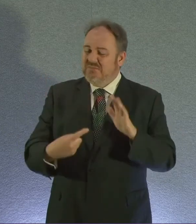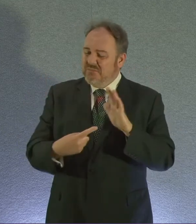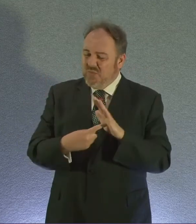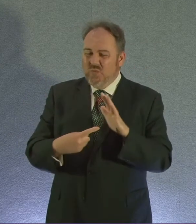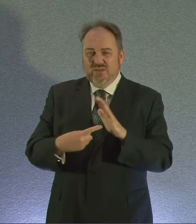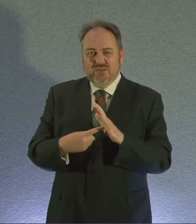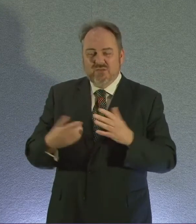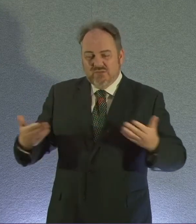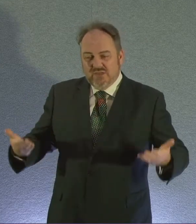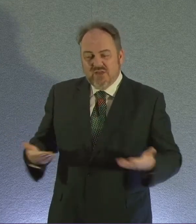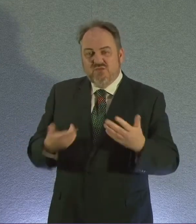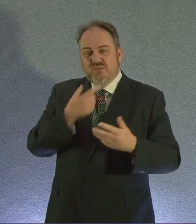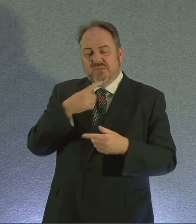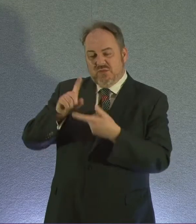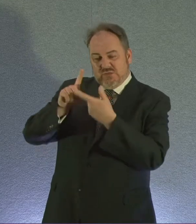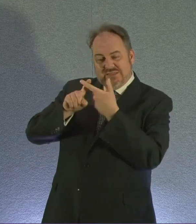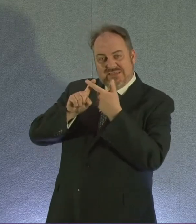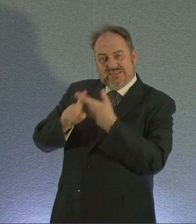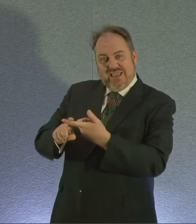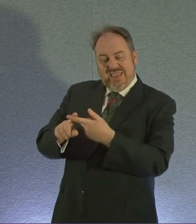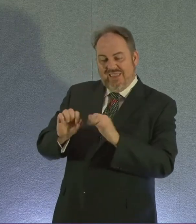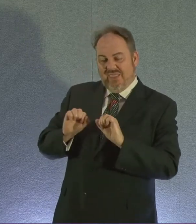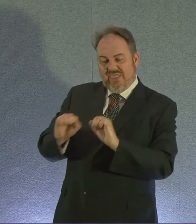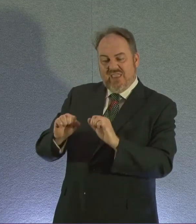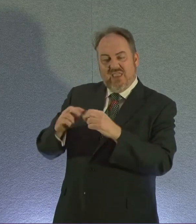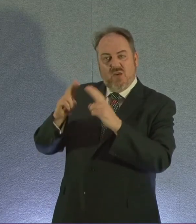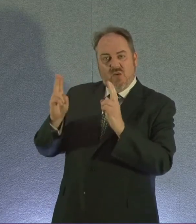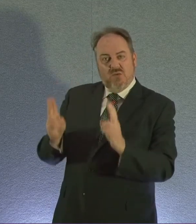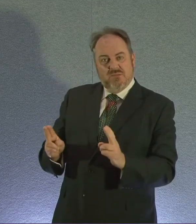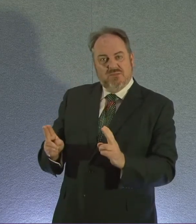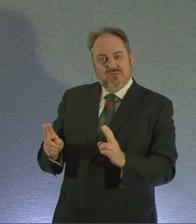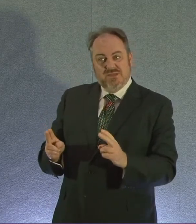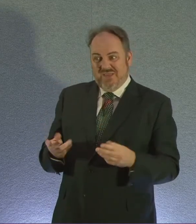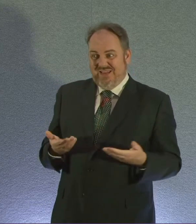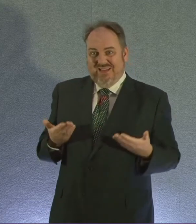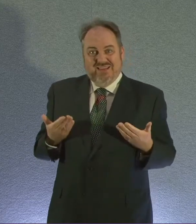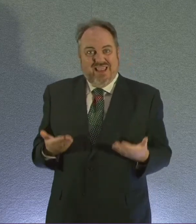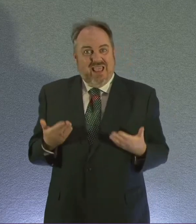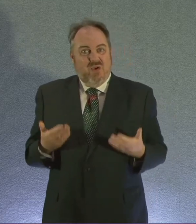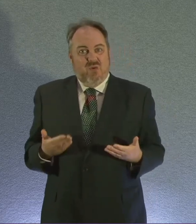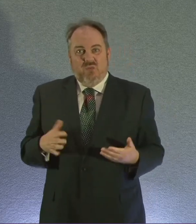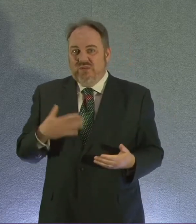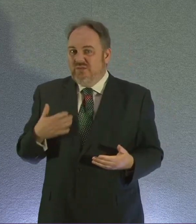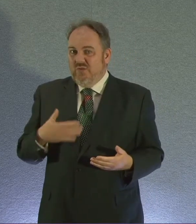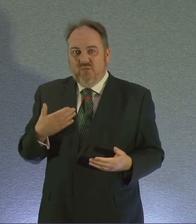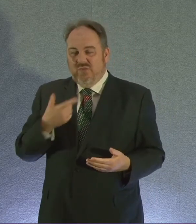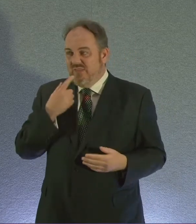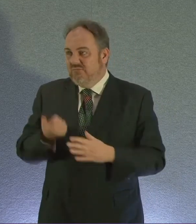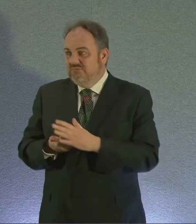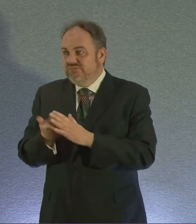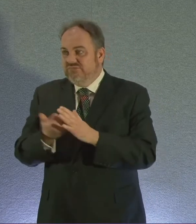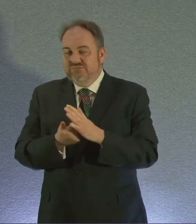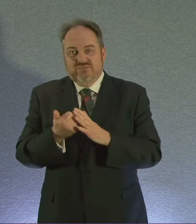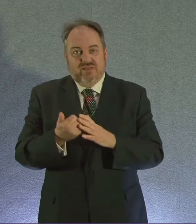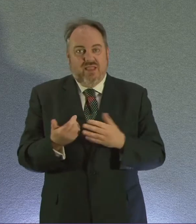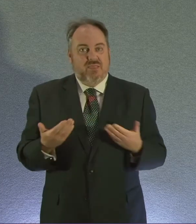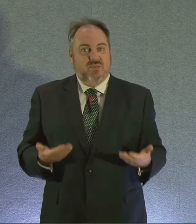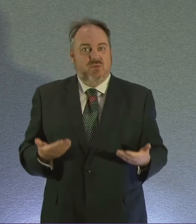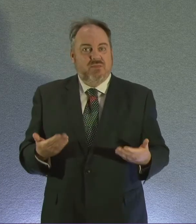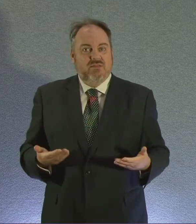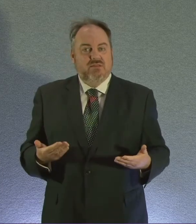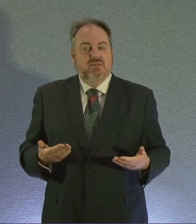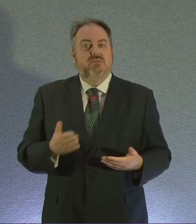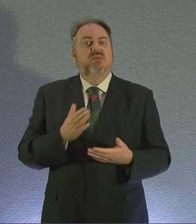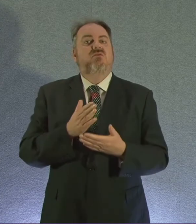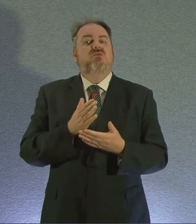in their homes. Absolutely, that's the case in ordinary times, but at these stark times, it's more compelling than ever. Now, I would like to